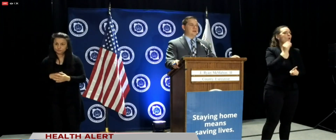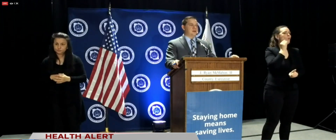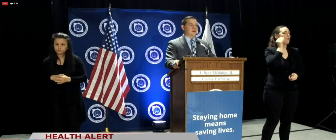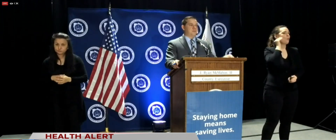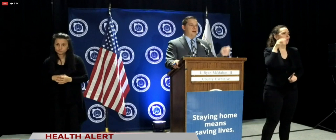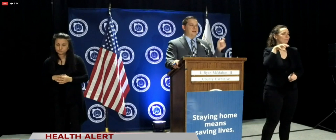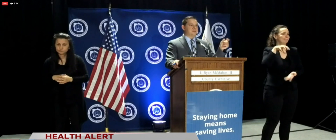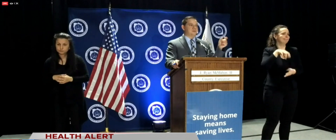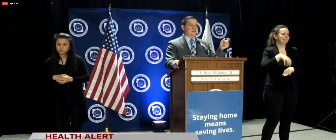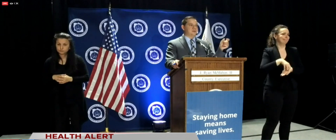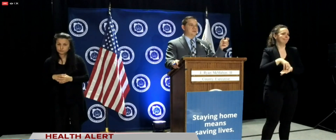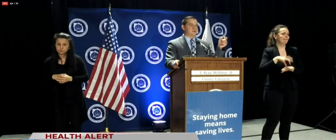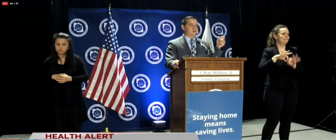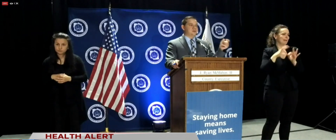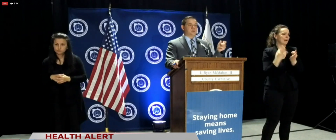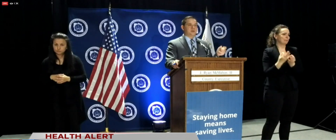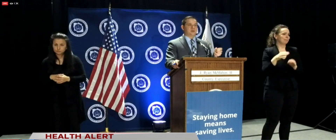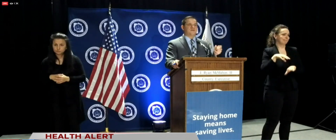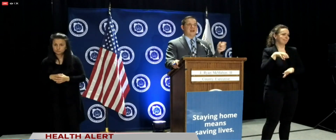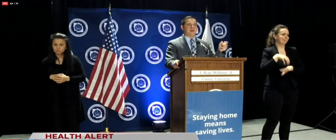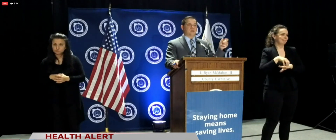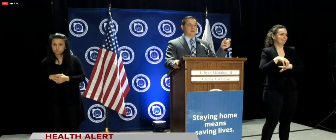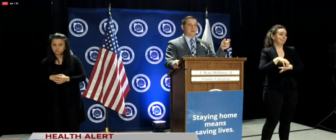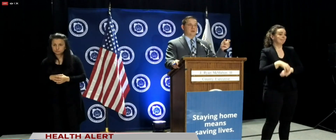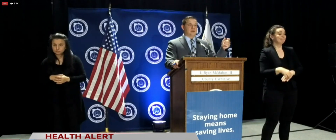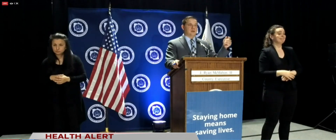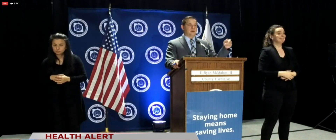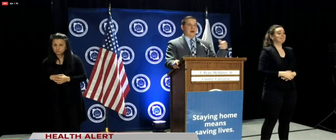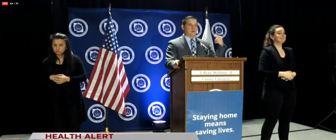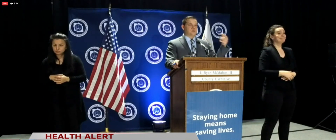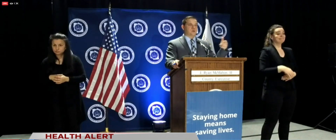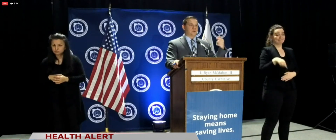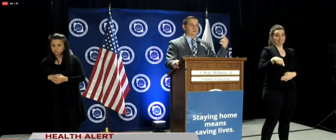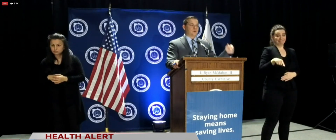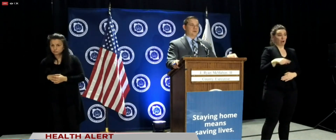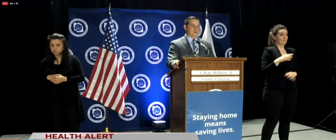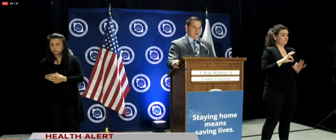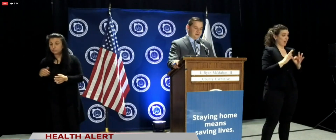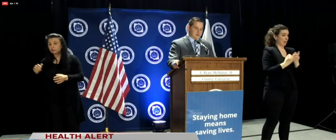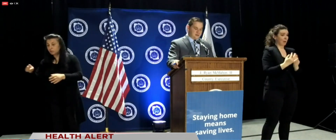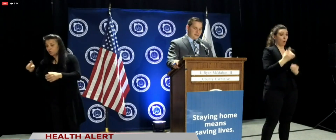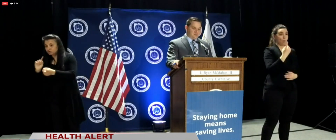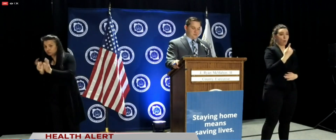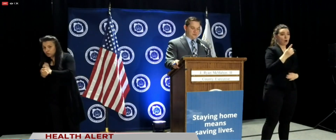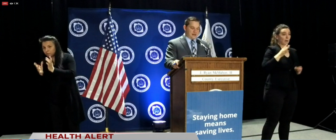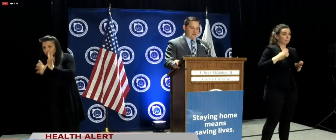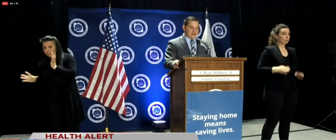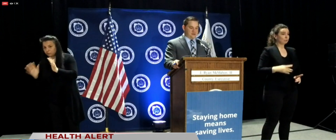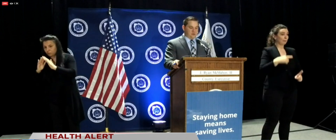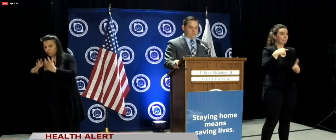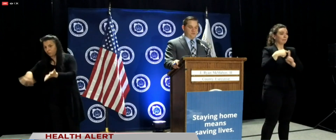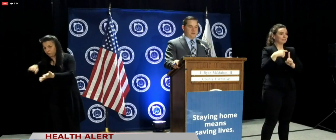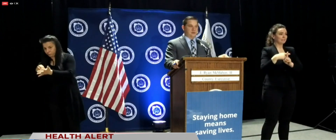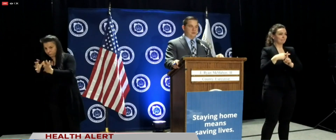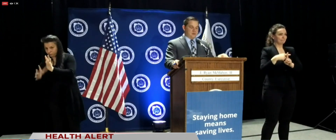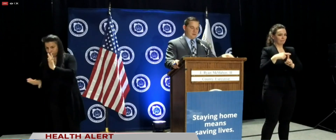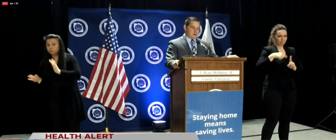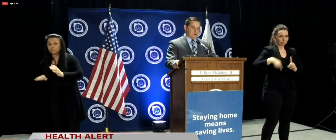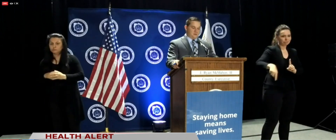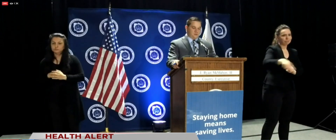10 positive cases, someone in their family, in their household is going to get it. That's what those contacts